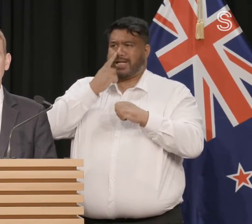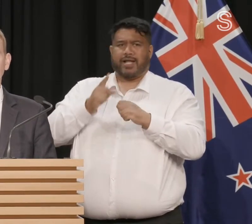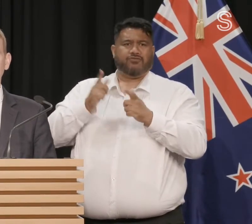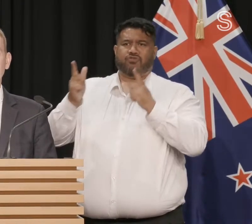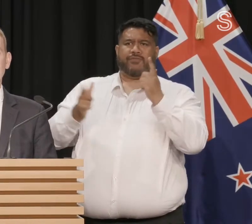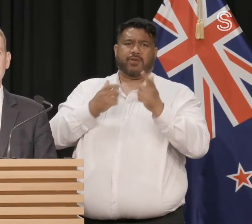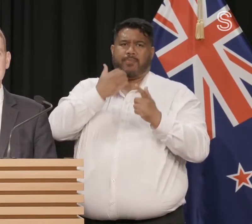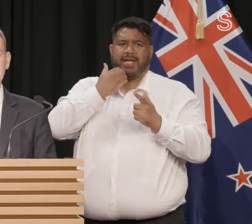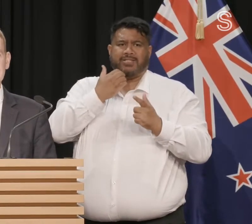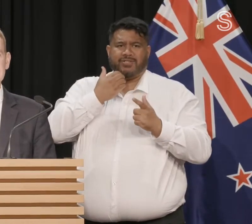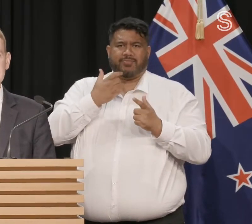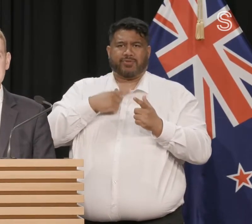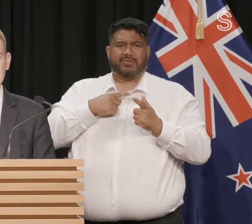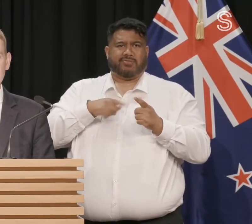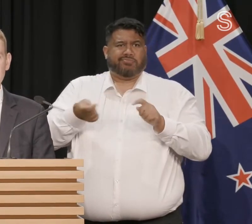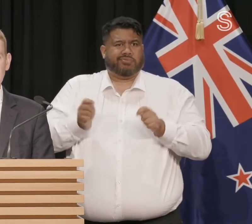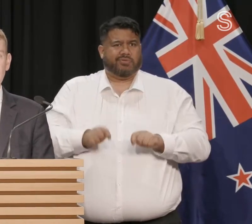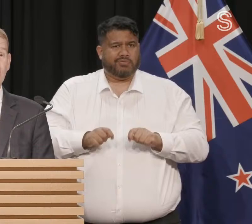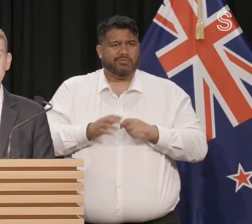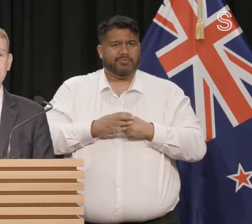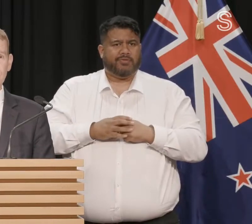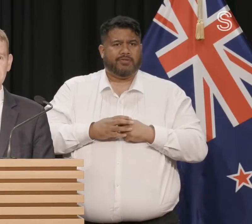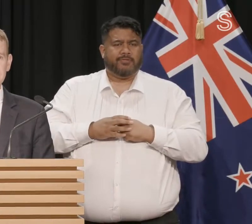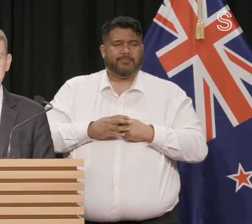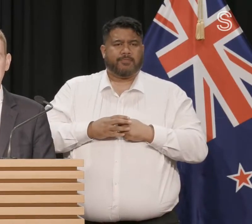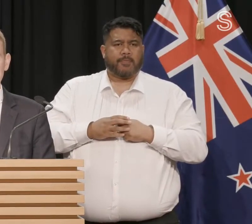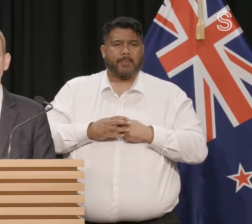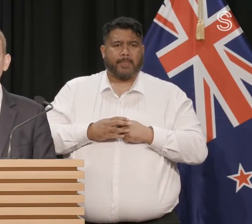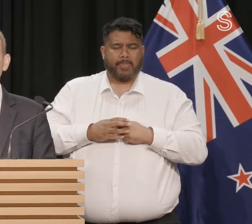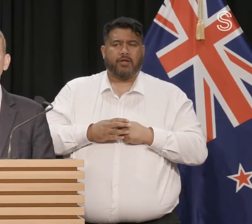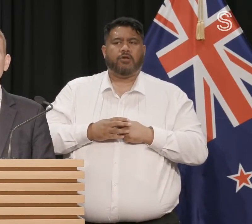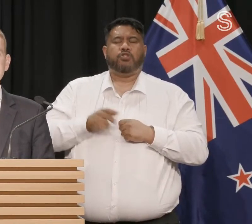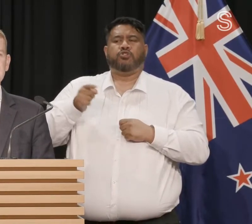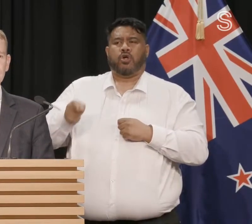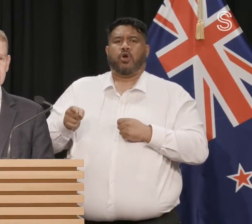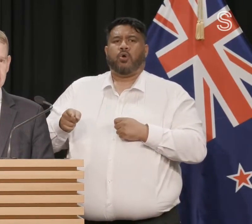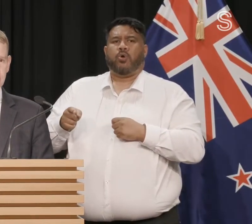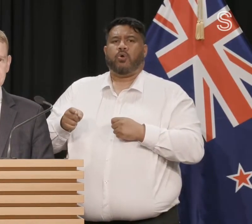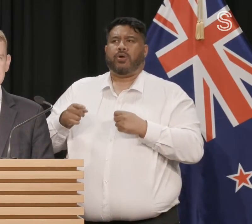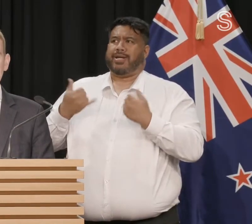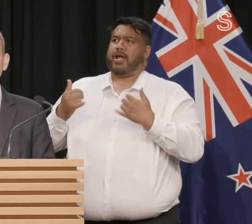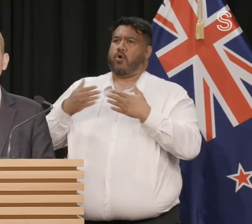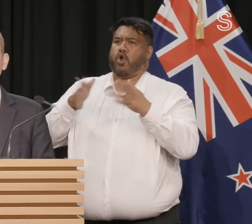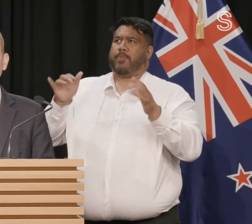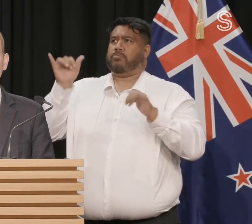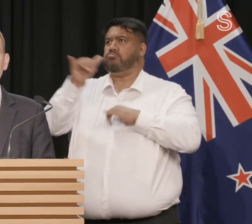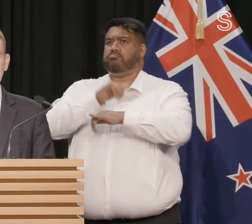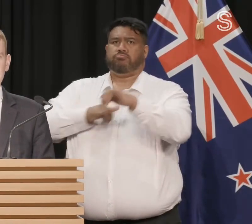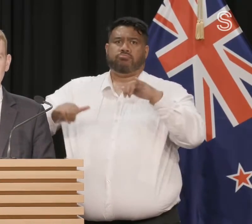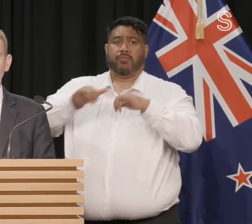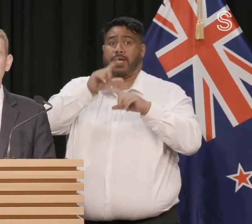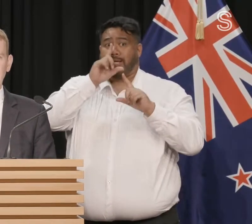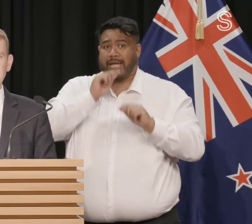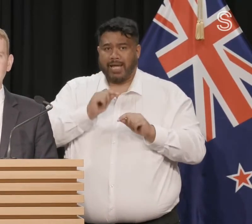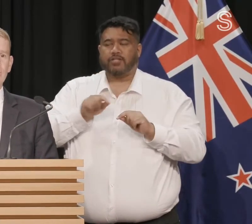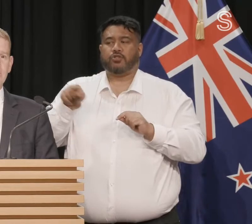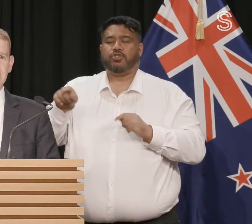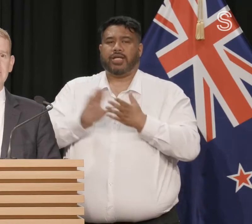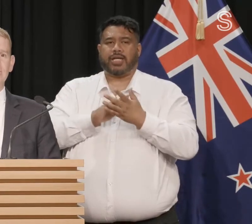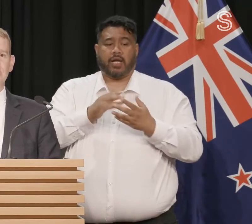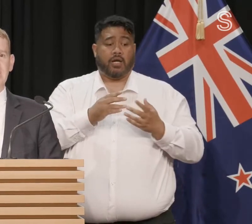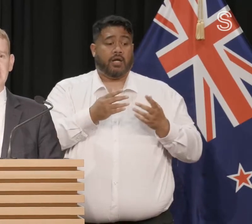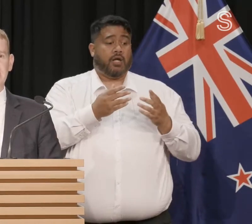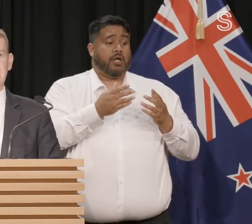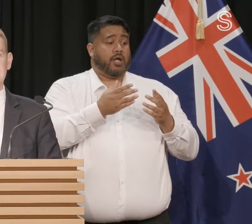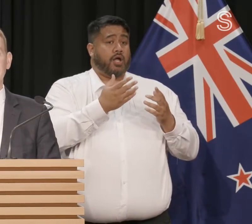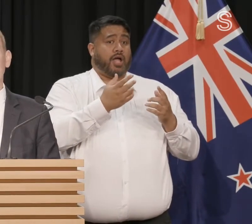other portfolio responsibilities in addition to that whilst the border was closed. The border's now fully reopened, and so I am absolutely confident